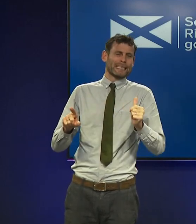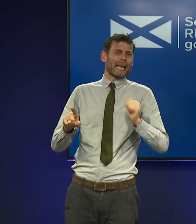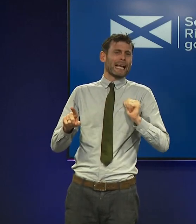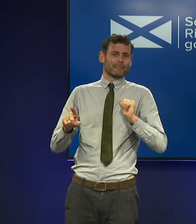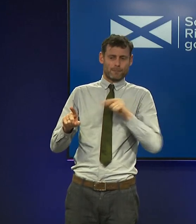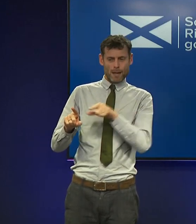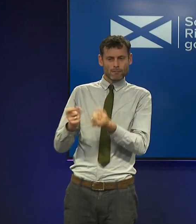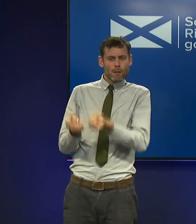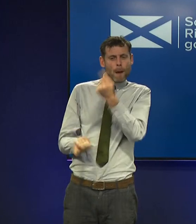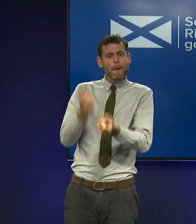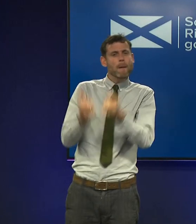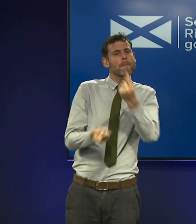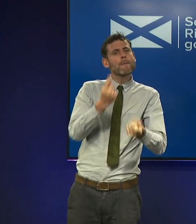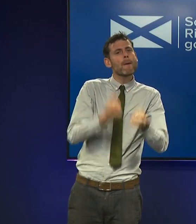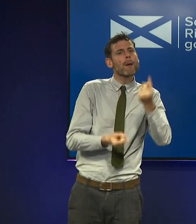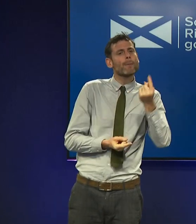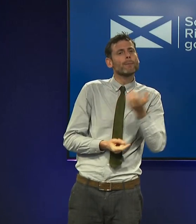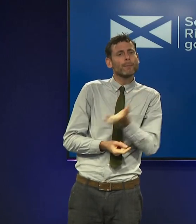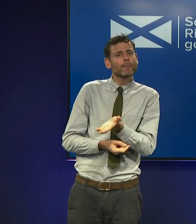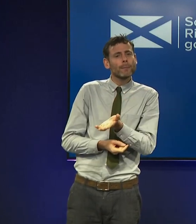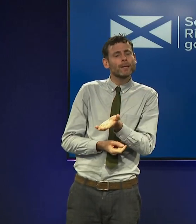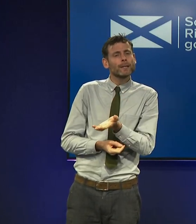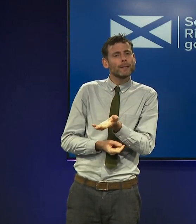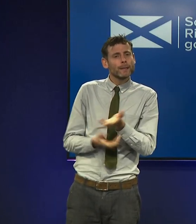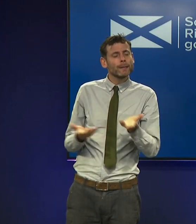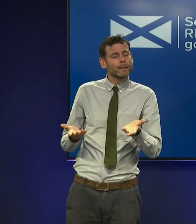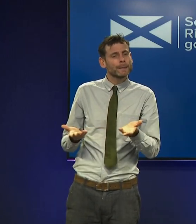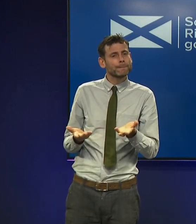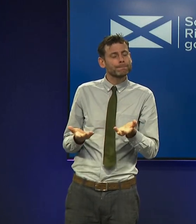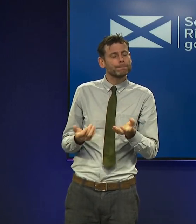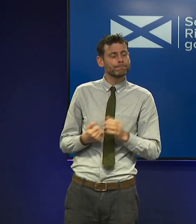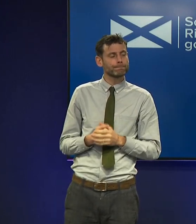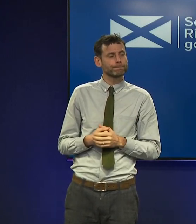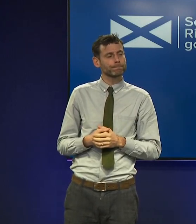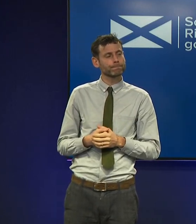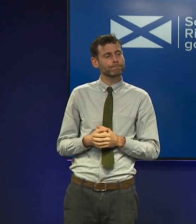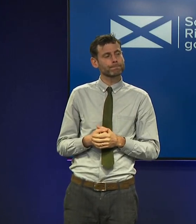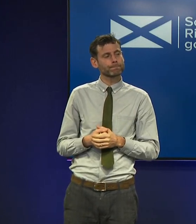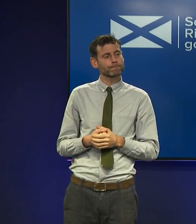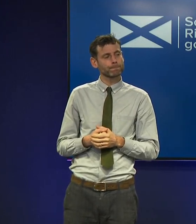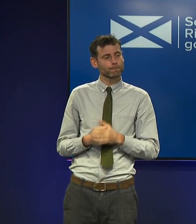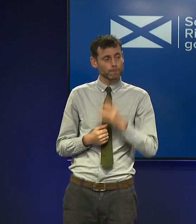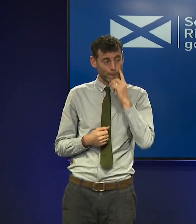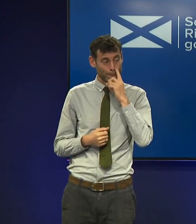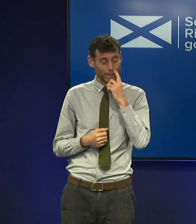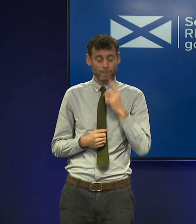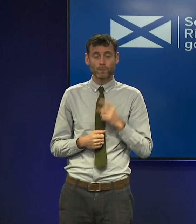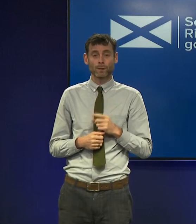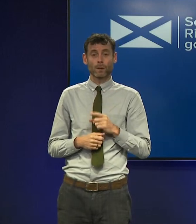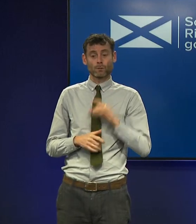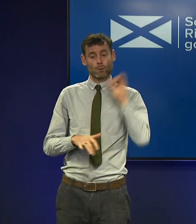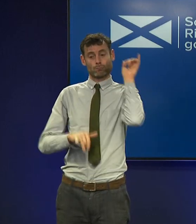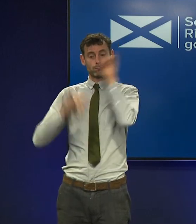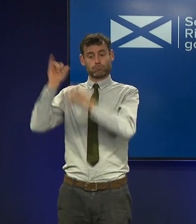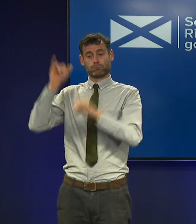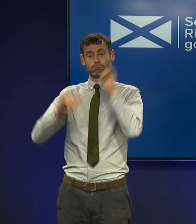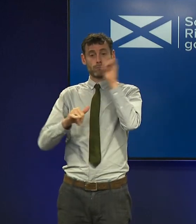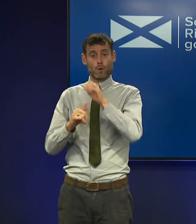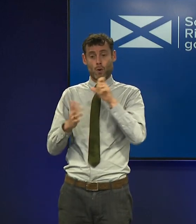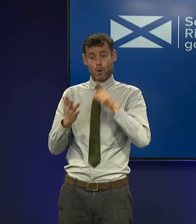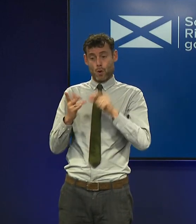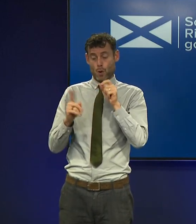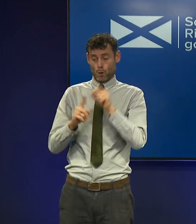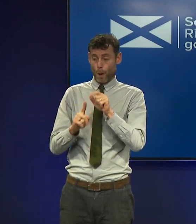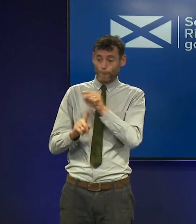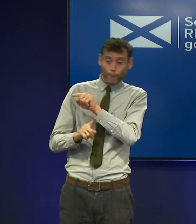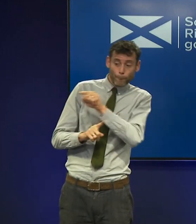proceeds. In terms of the issue with people who attended COP, I have no